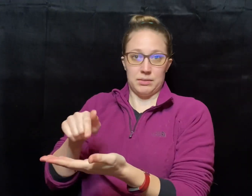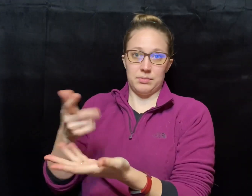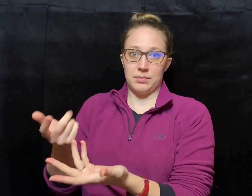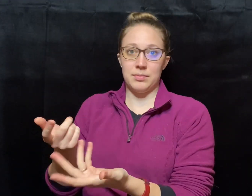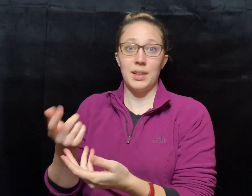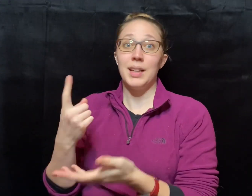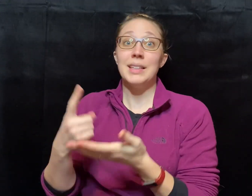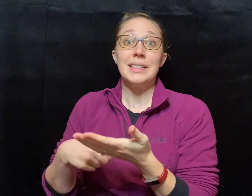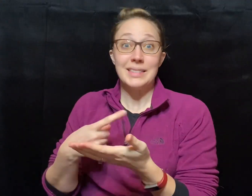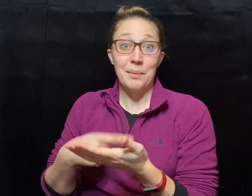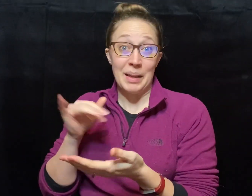comfortable.